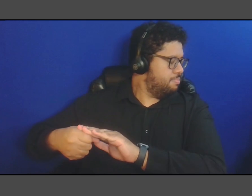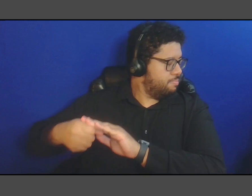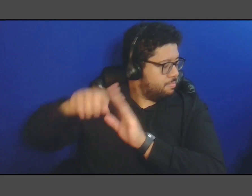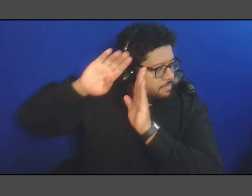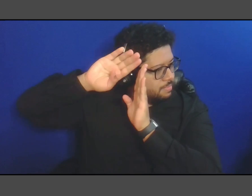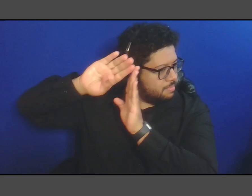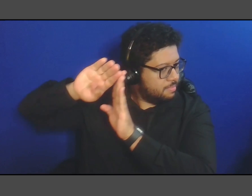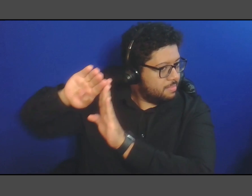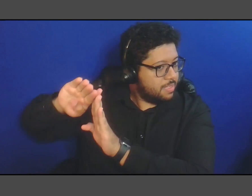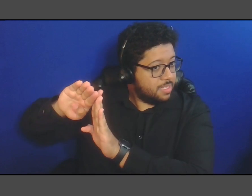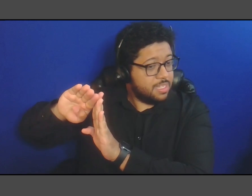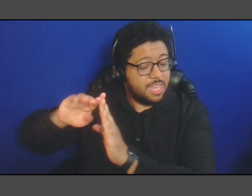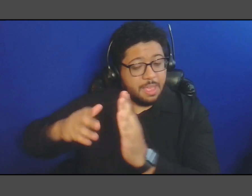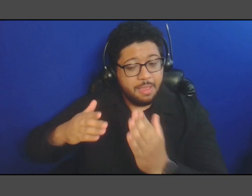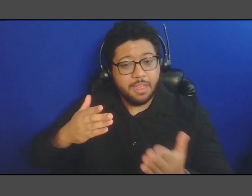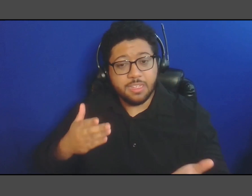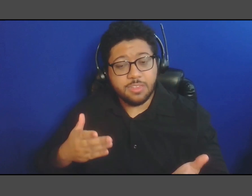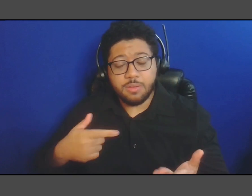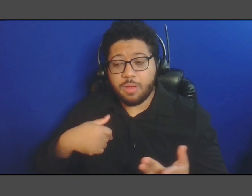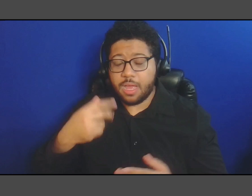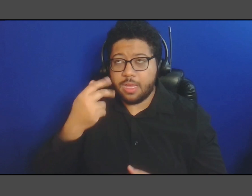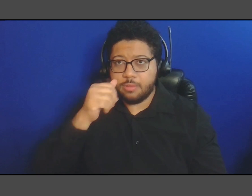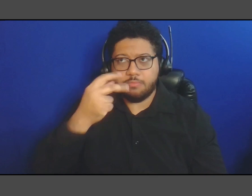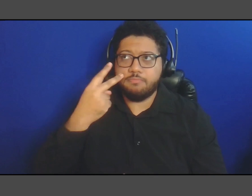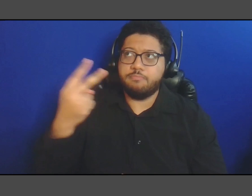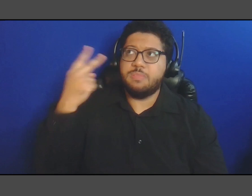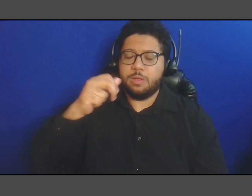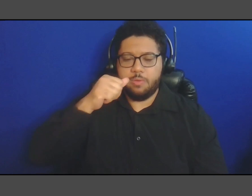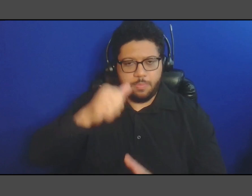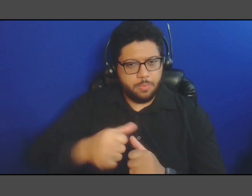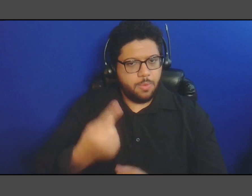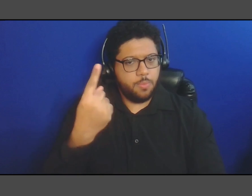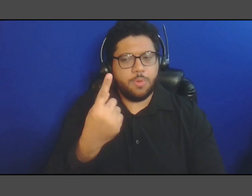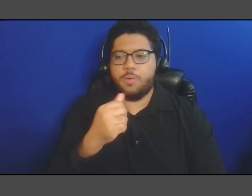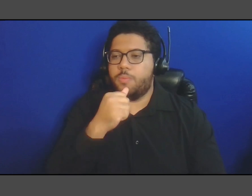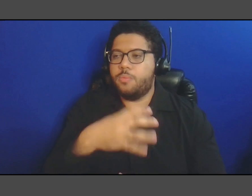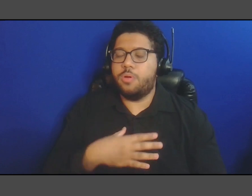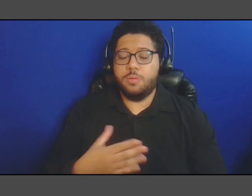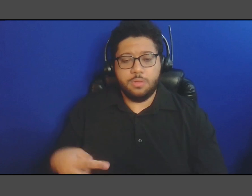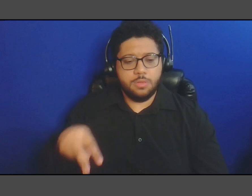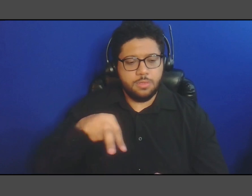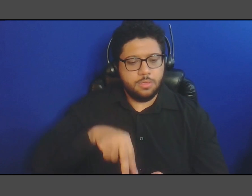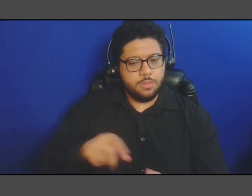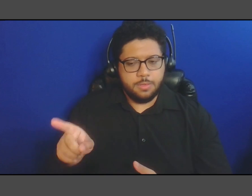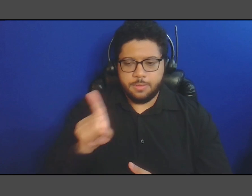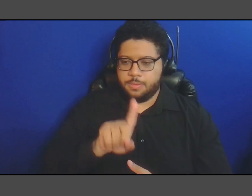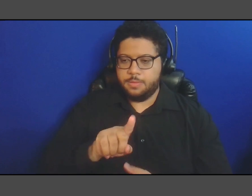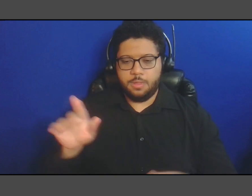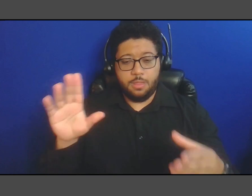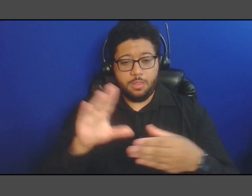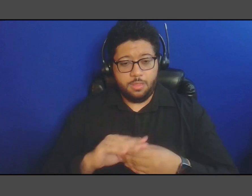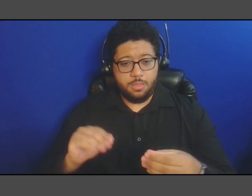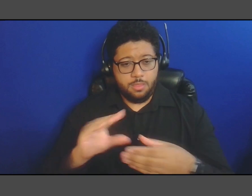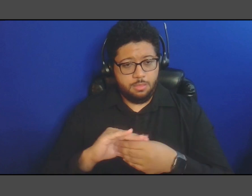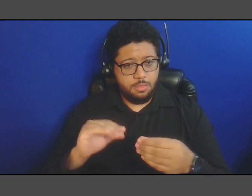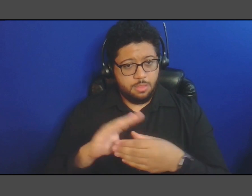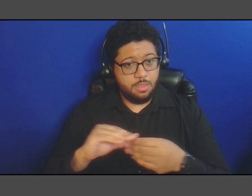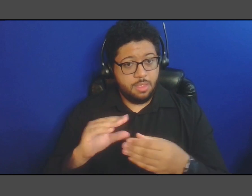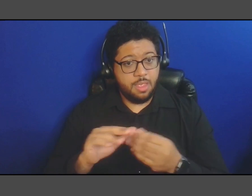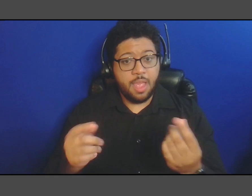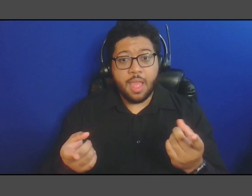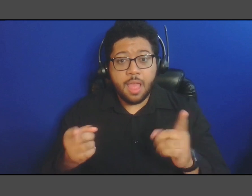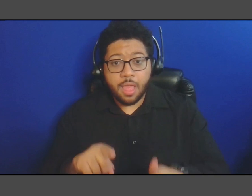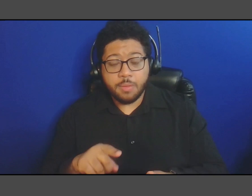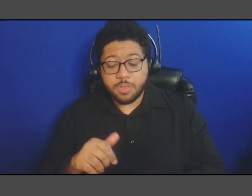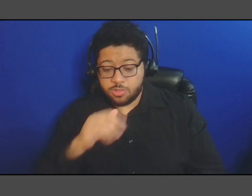up and telling part of her story, and her daughter standing up after